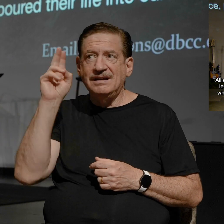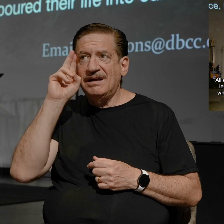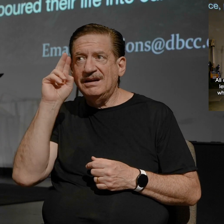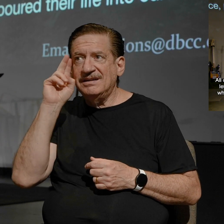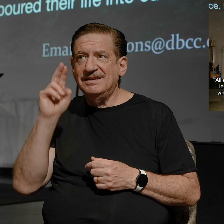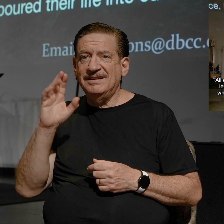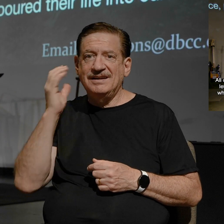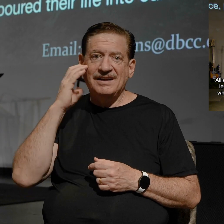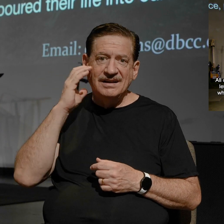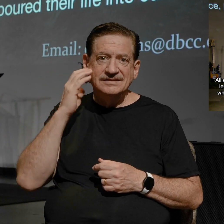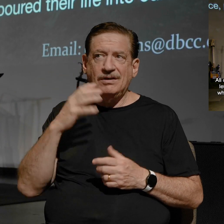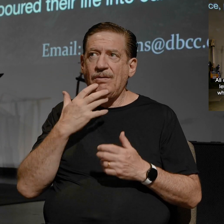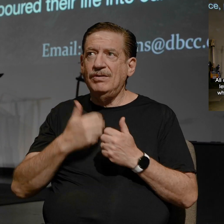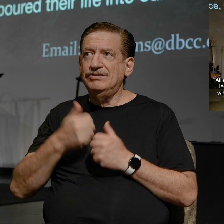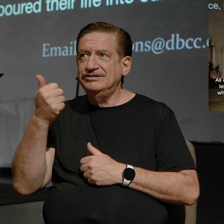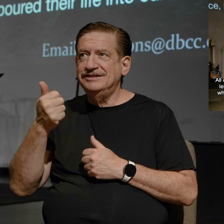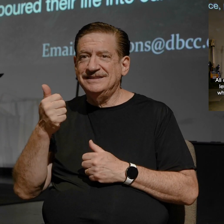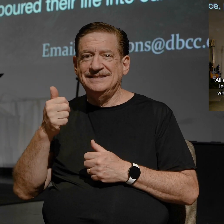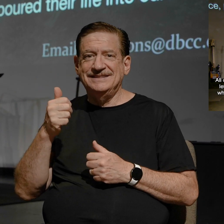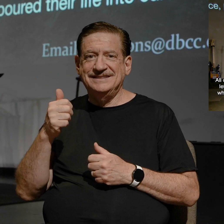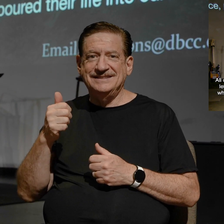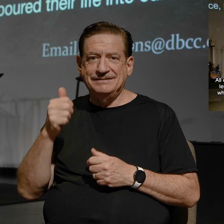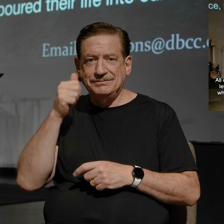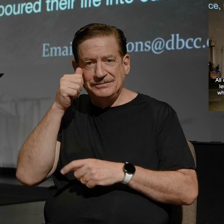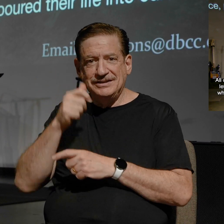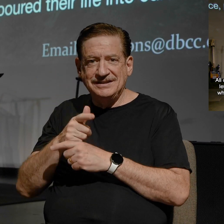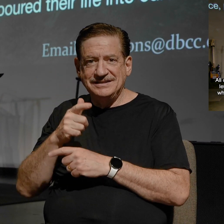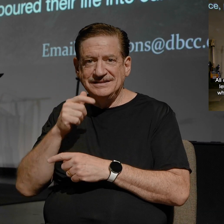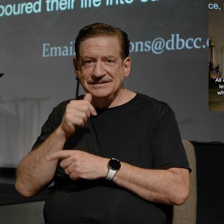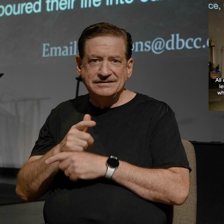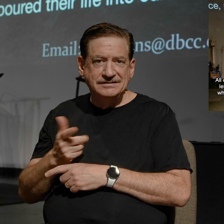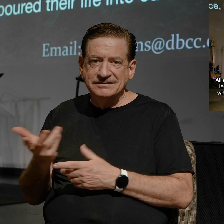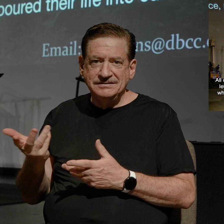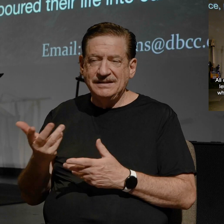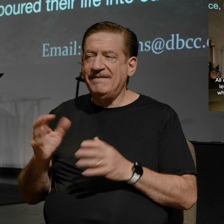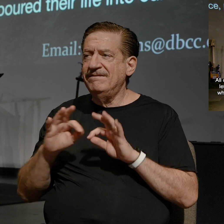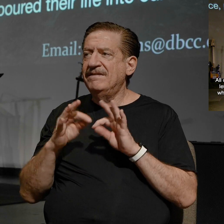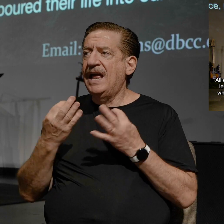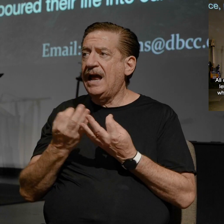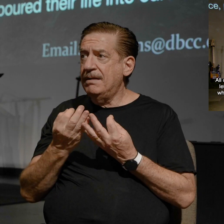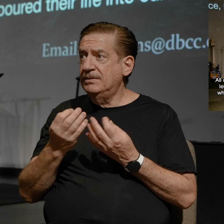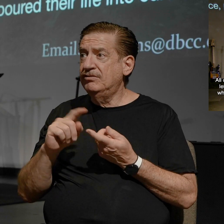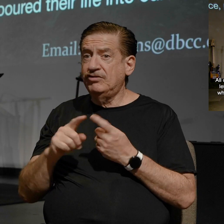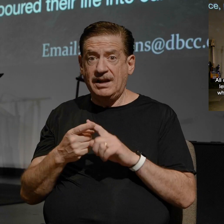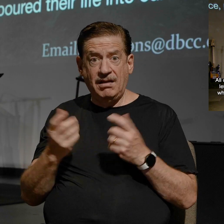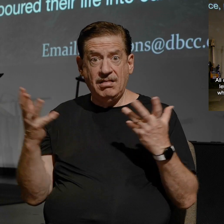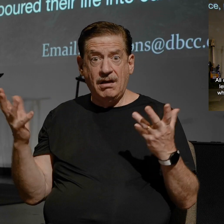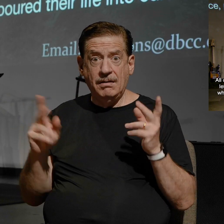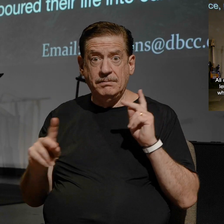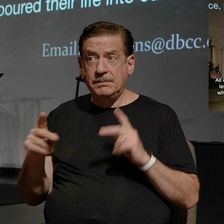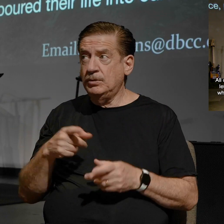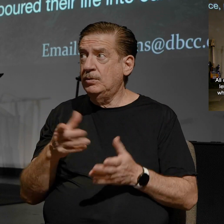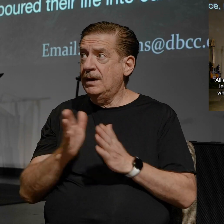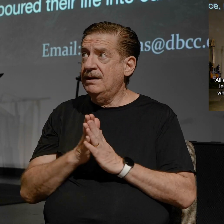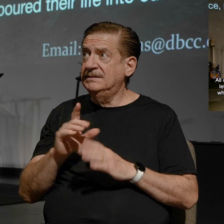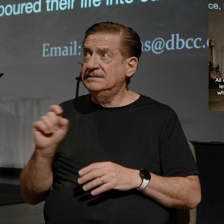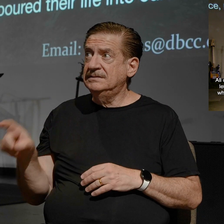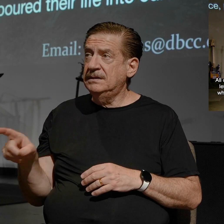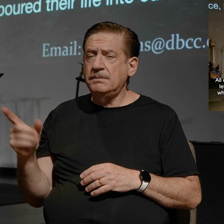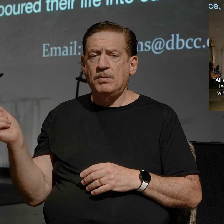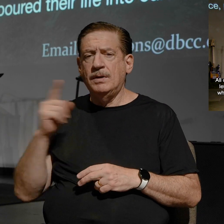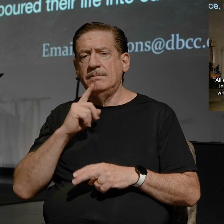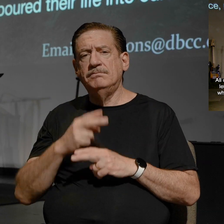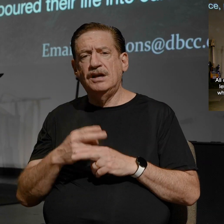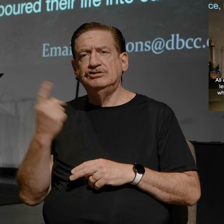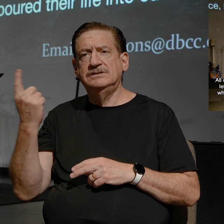sibling. Perhaps it's a family friend. I think for a lot of people, if we were to ask them, they would mention someone